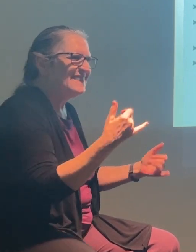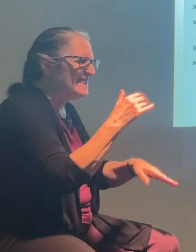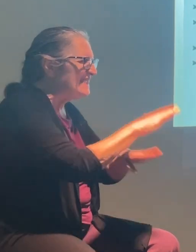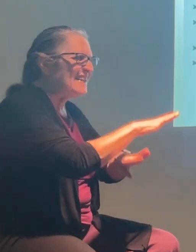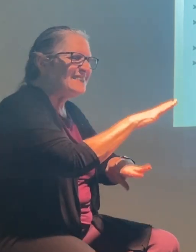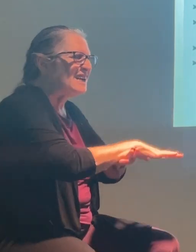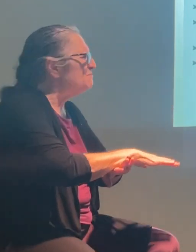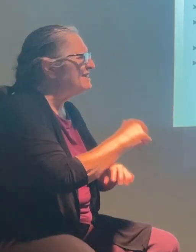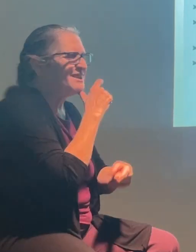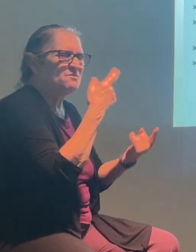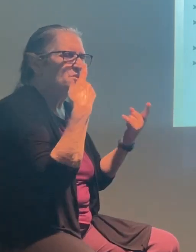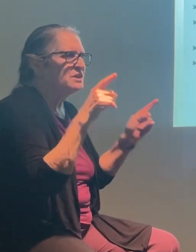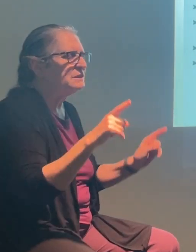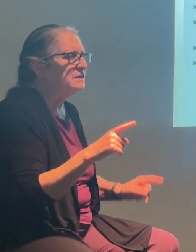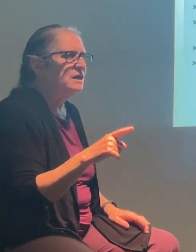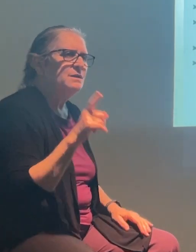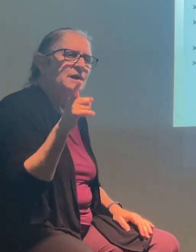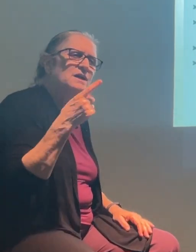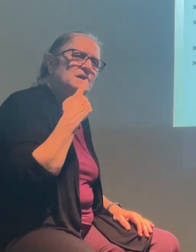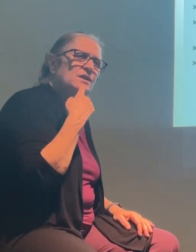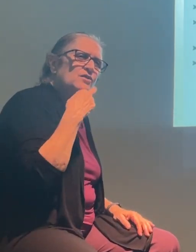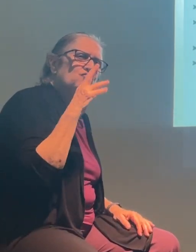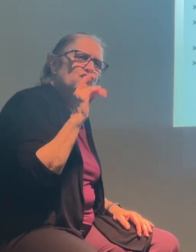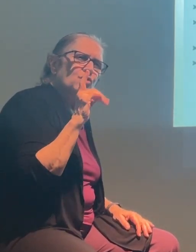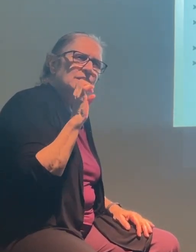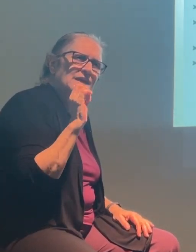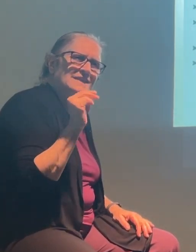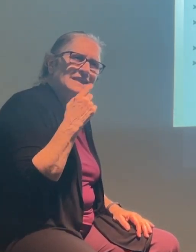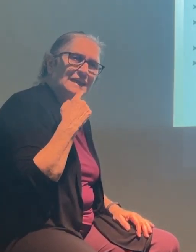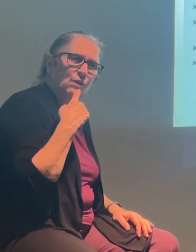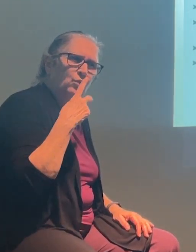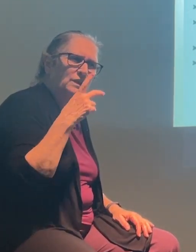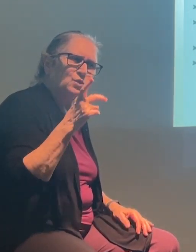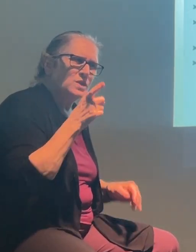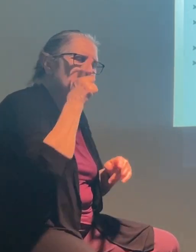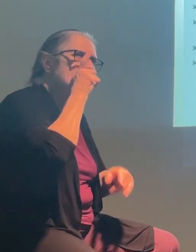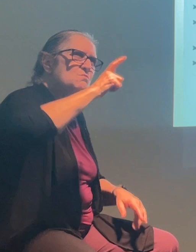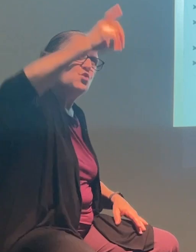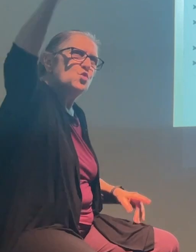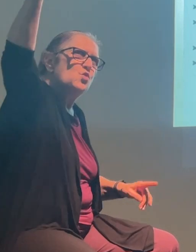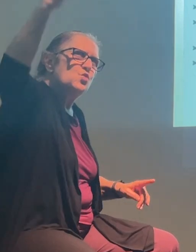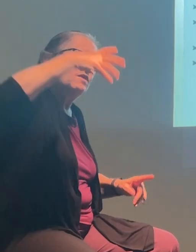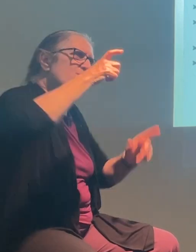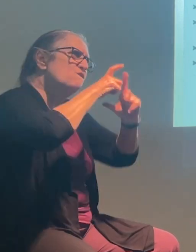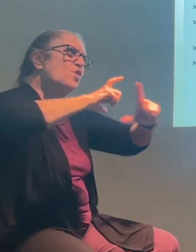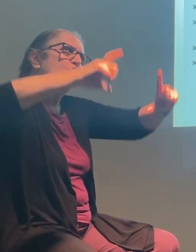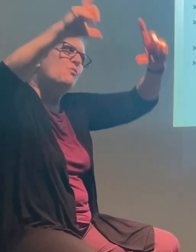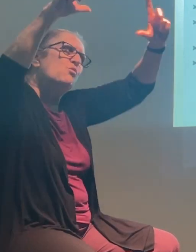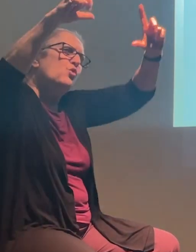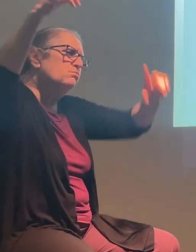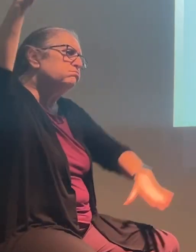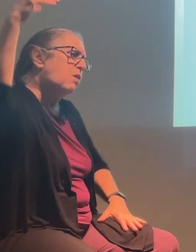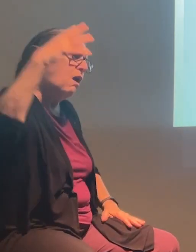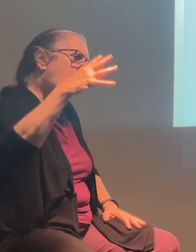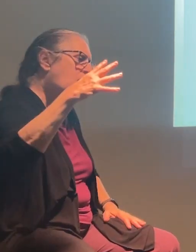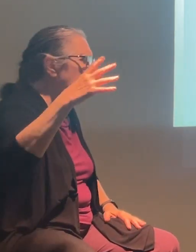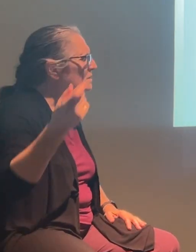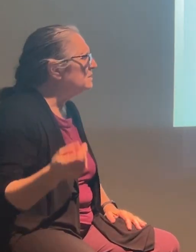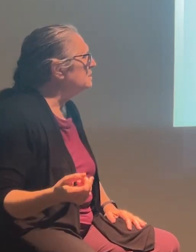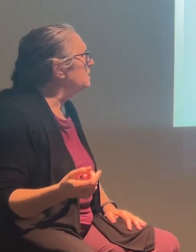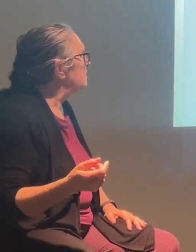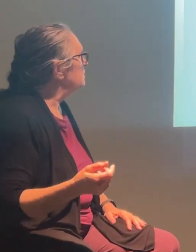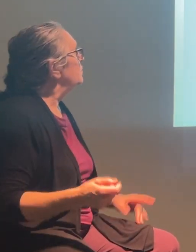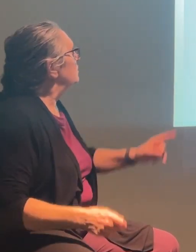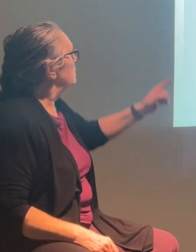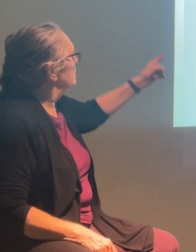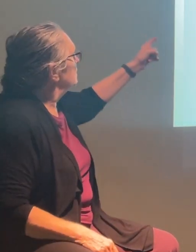said, you mentioned nighttime. Can we do it at moonlight? Full moon, we could do something. Steichen did. And so